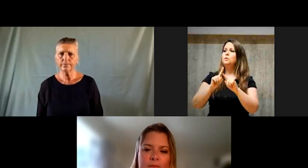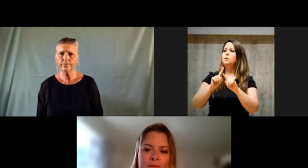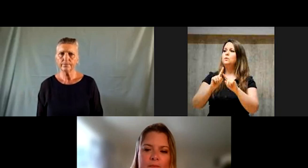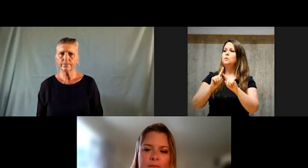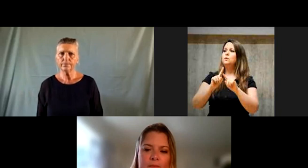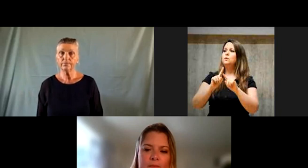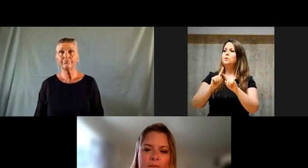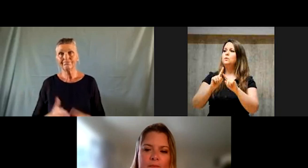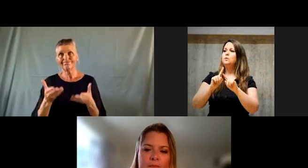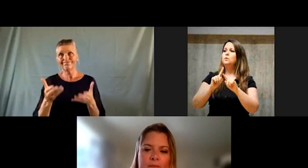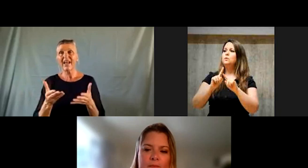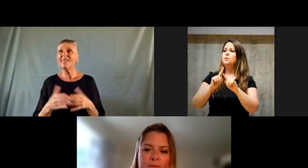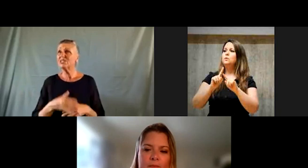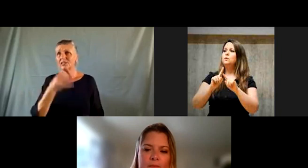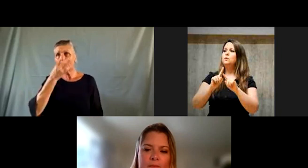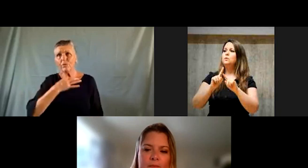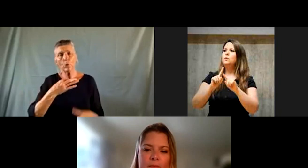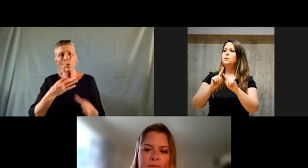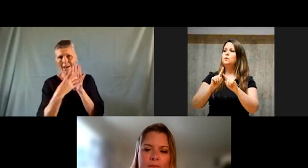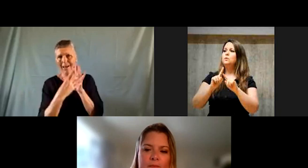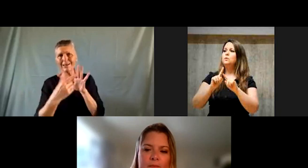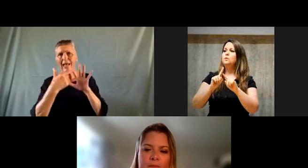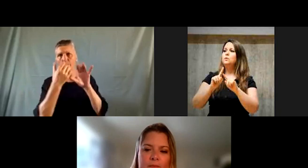And that's just the tip of the iceberg.